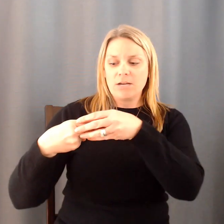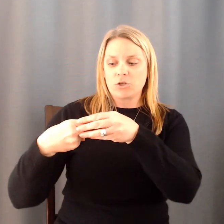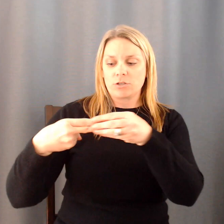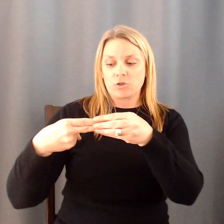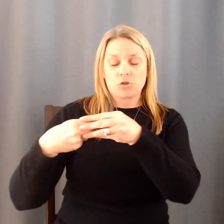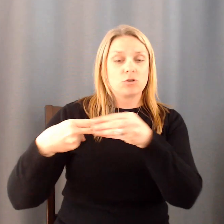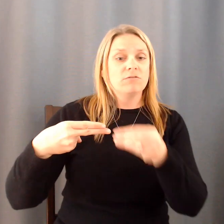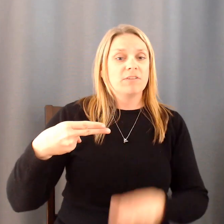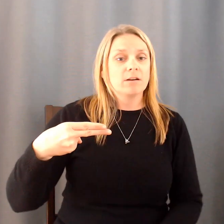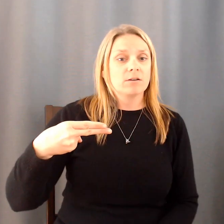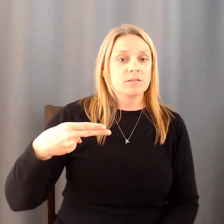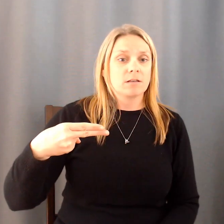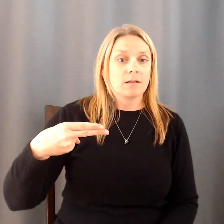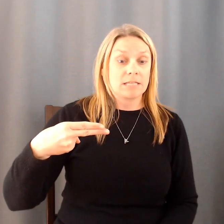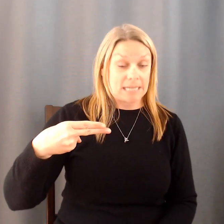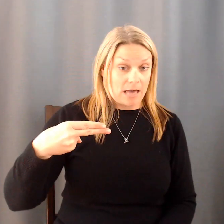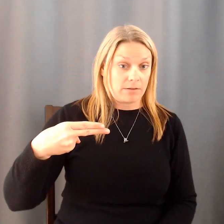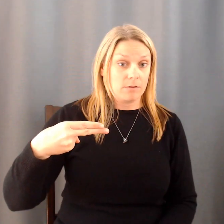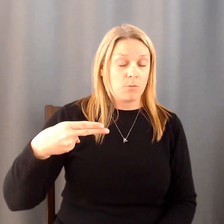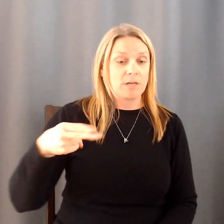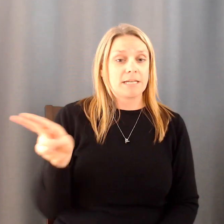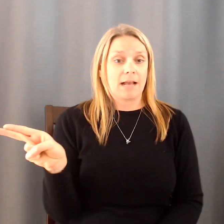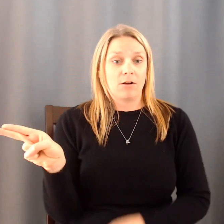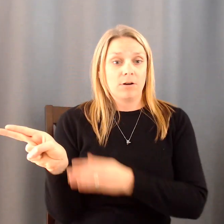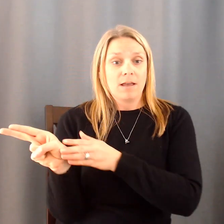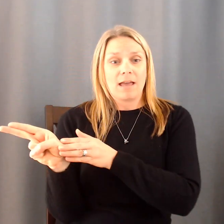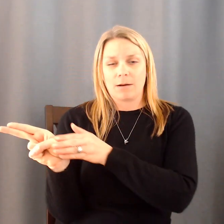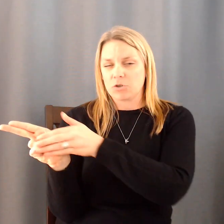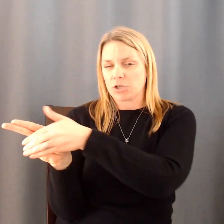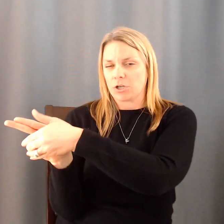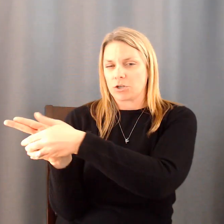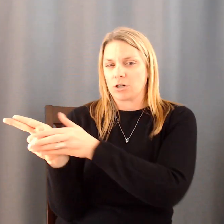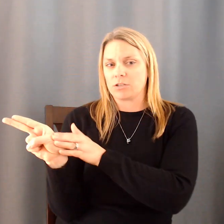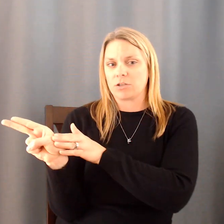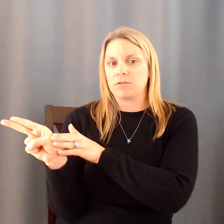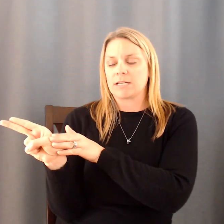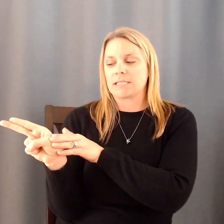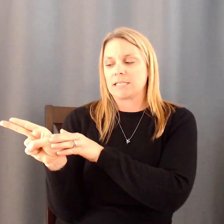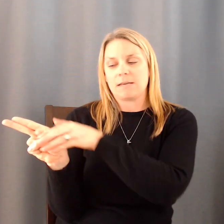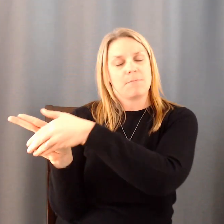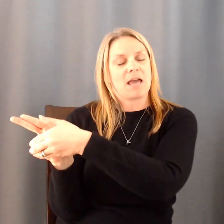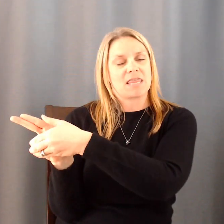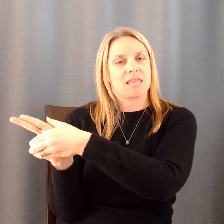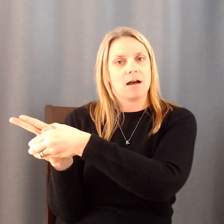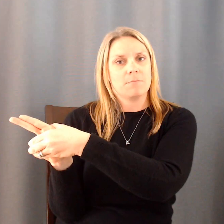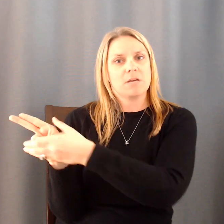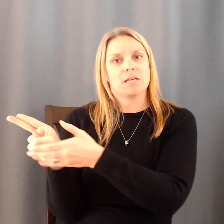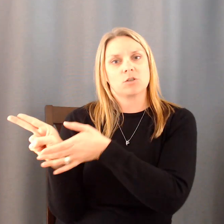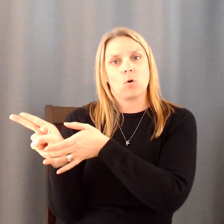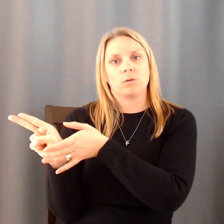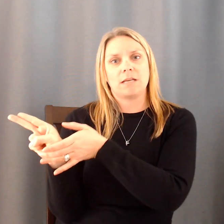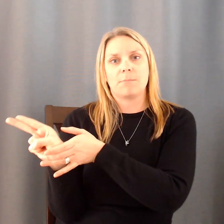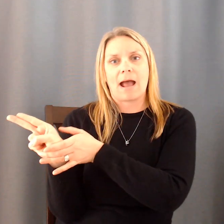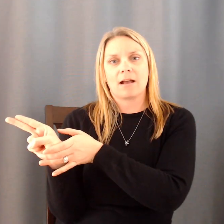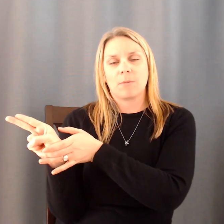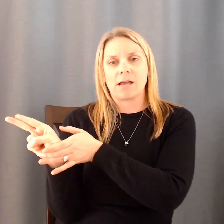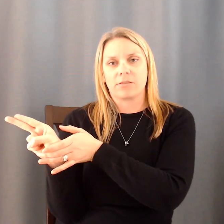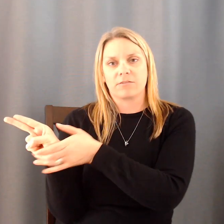is two fingers together pointing out, and I'm just going to turn it so you can see my thumb is holding back my other